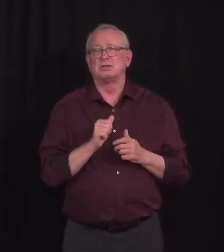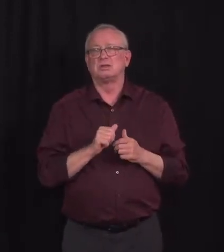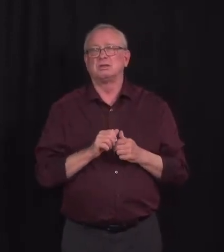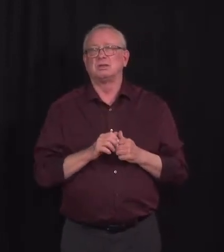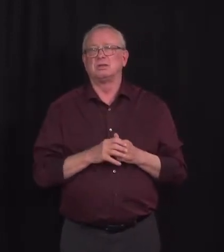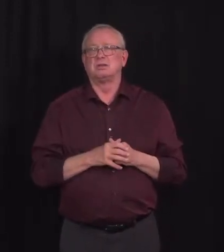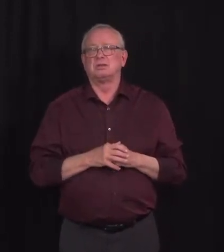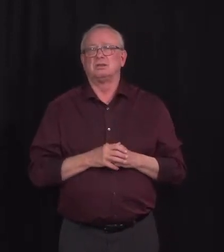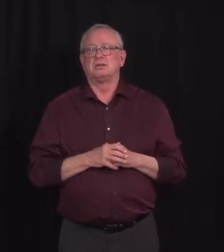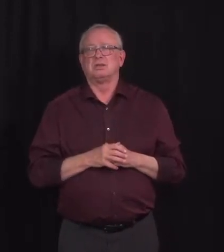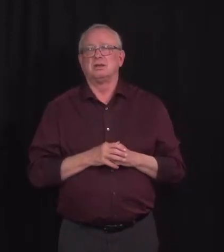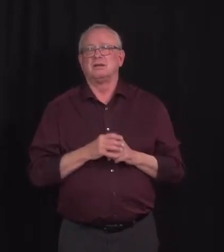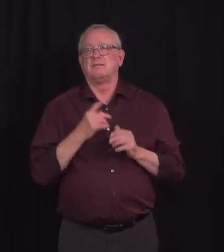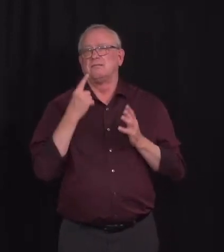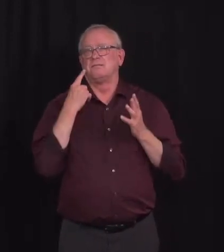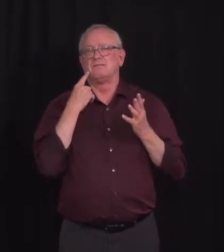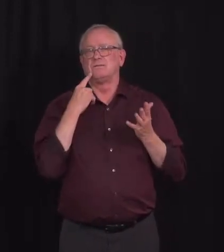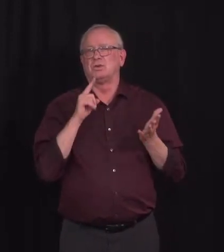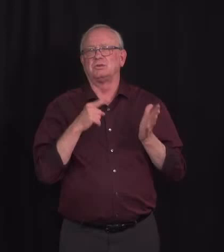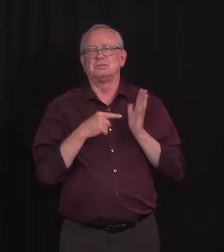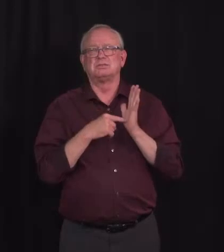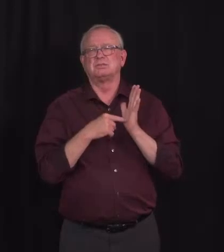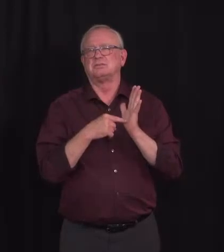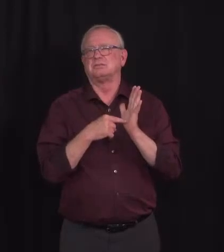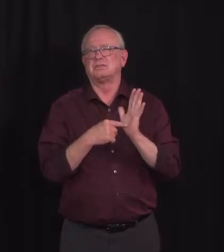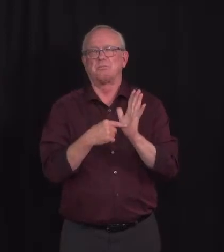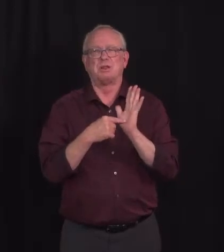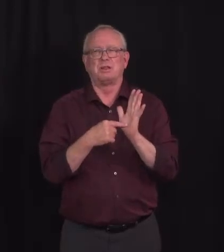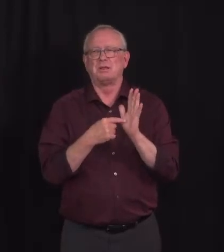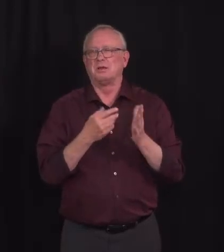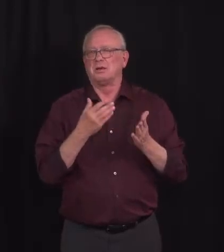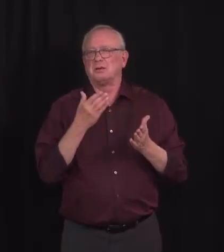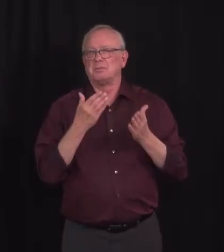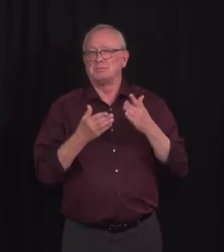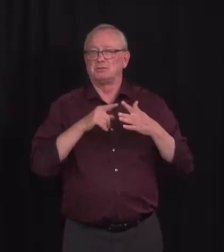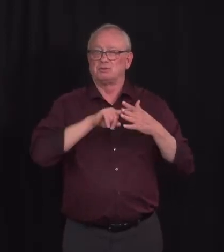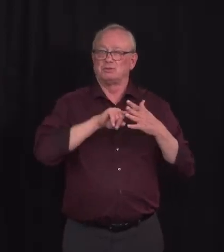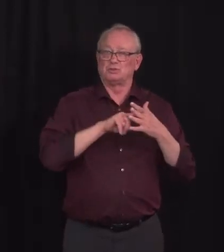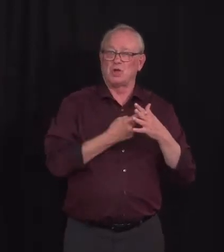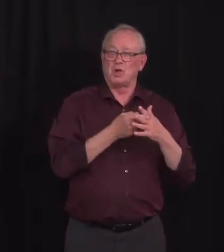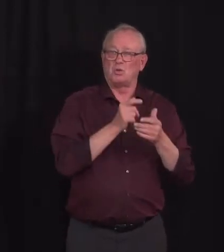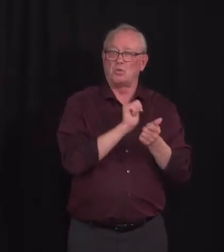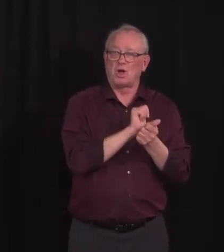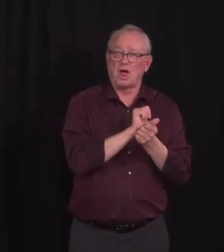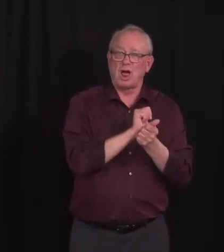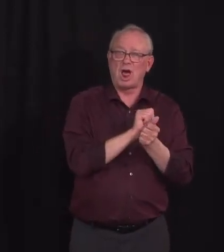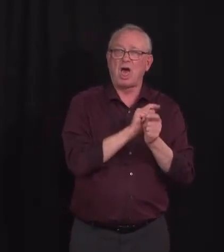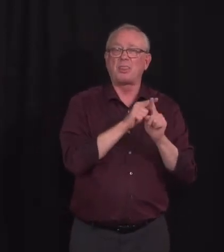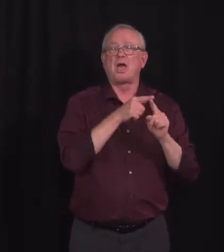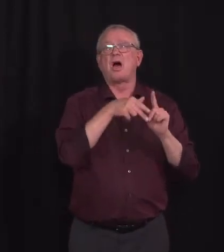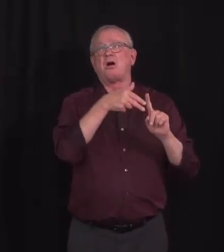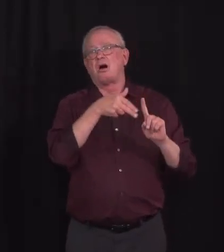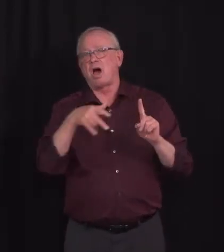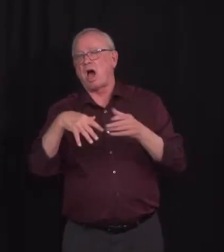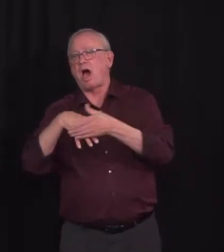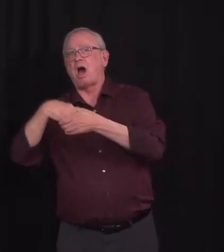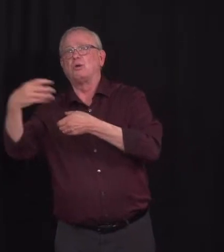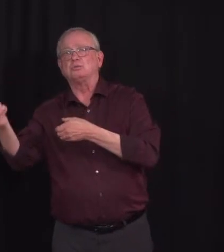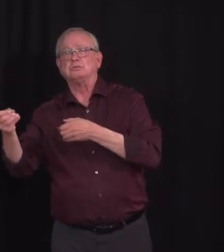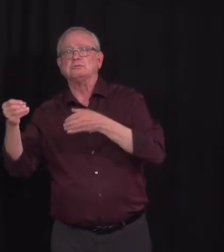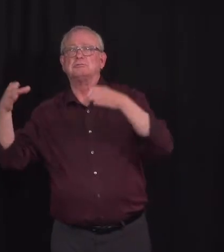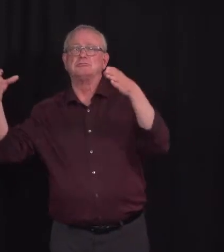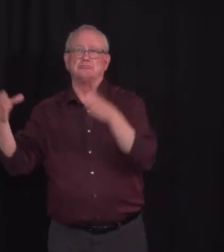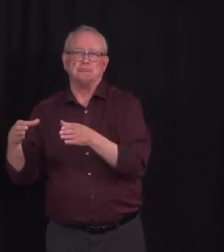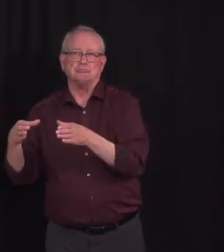indoors in a workspace, moving then to an outdoors gathering is a part of the overall picture. In